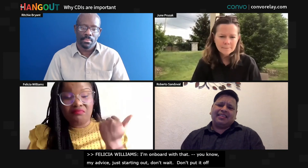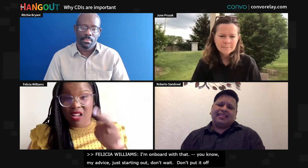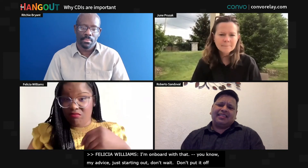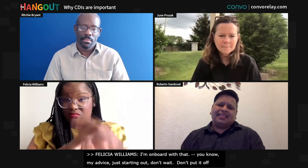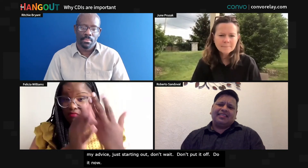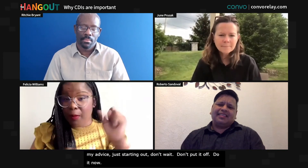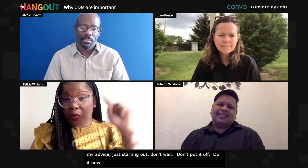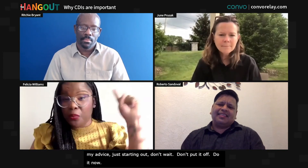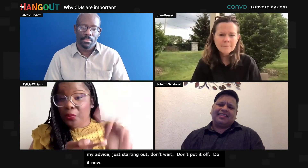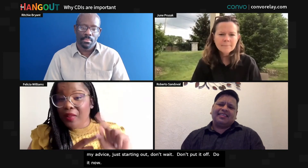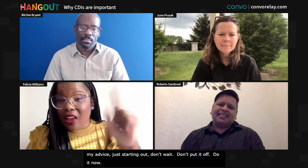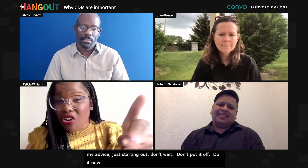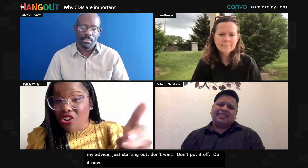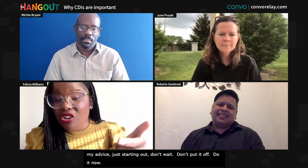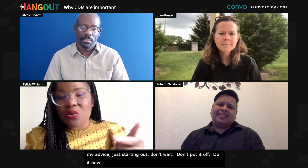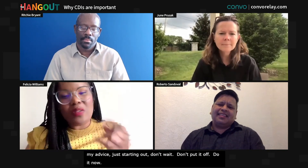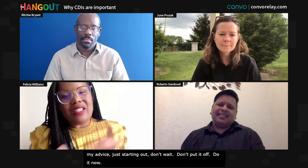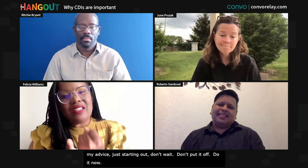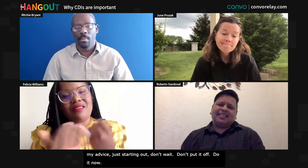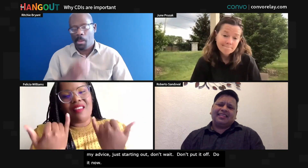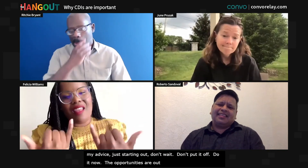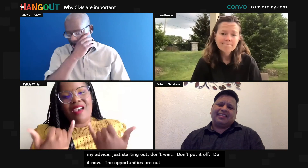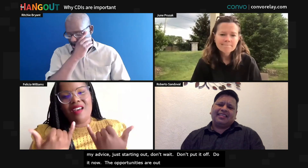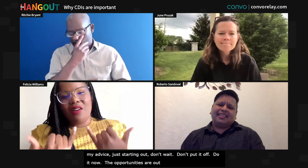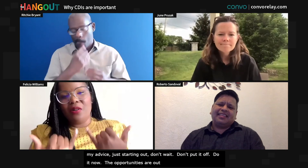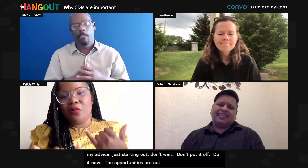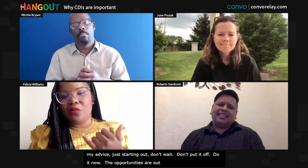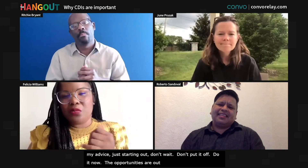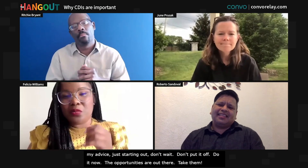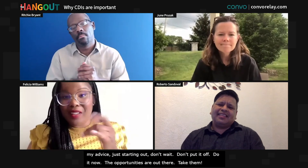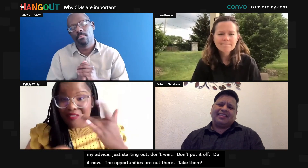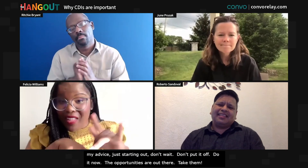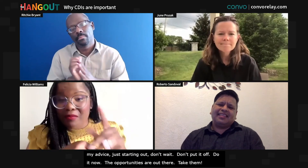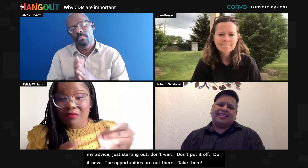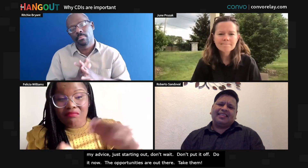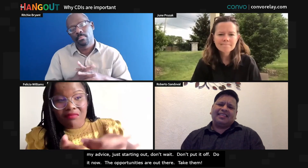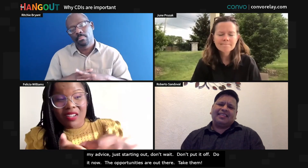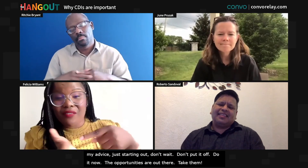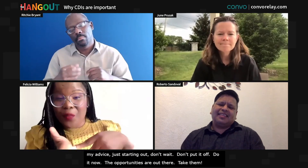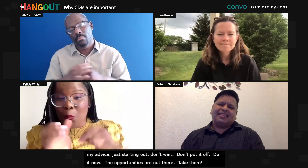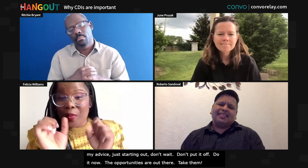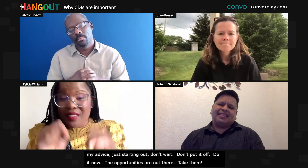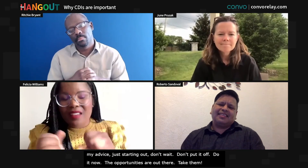the opportunities are out there. Take them. Just really get on it.